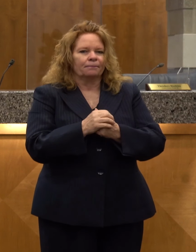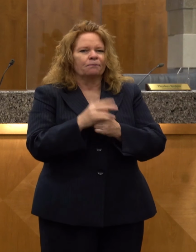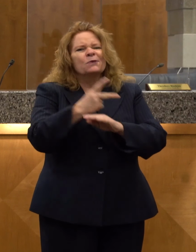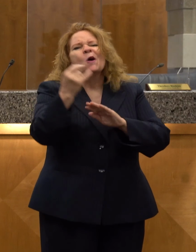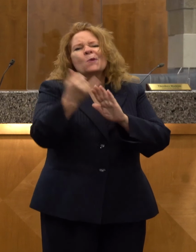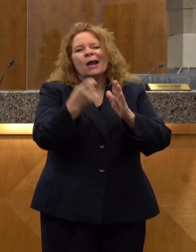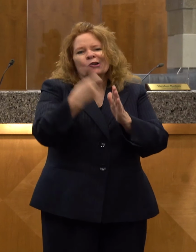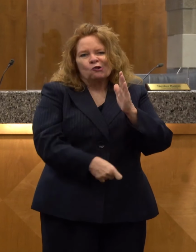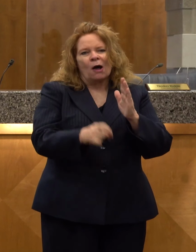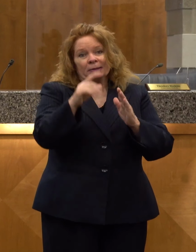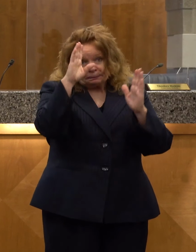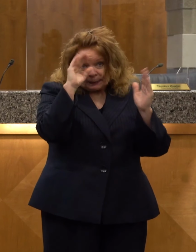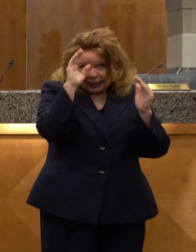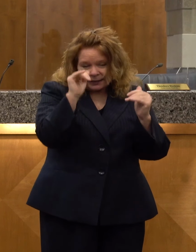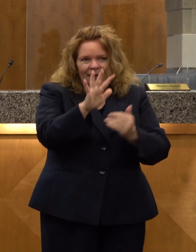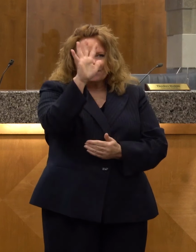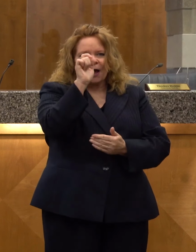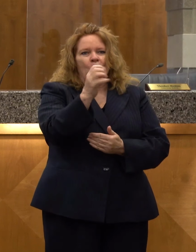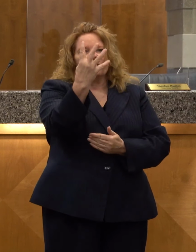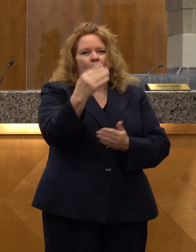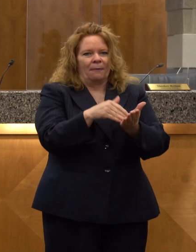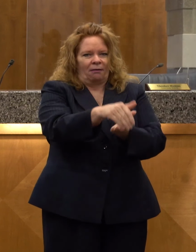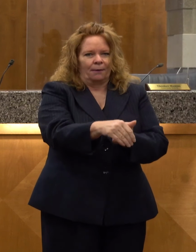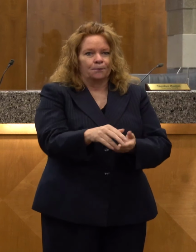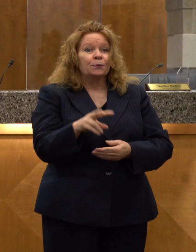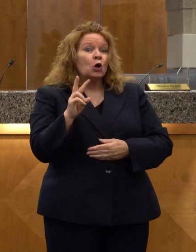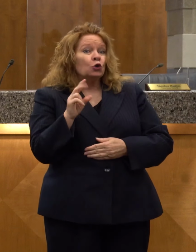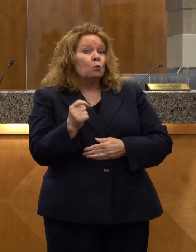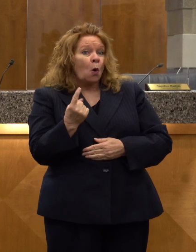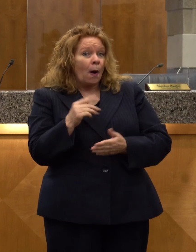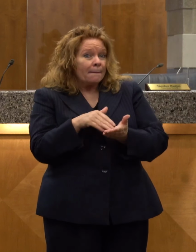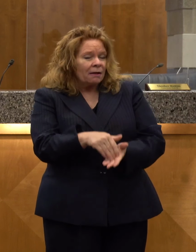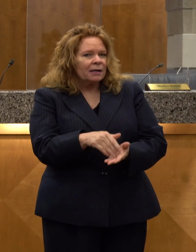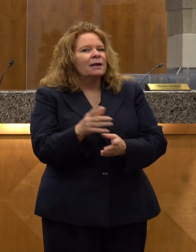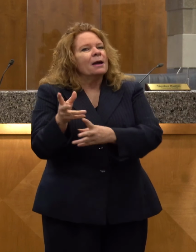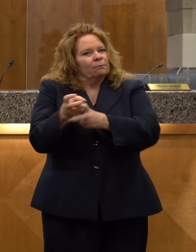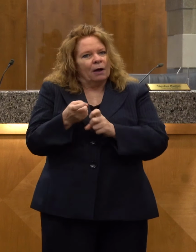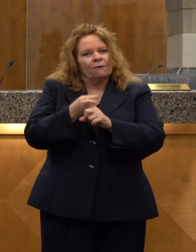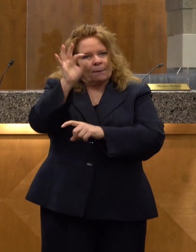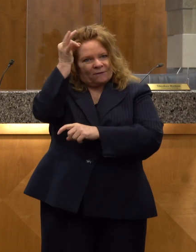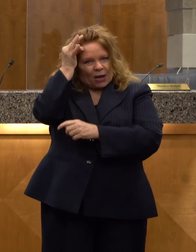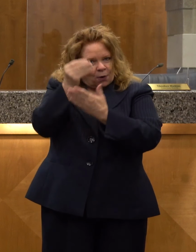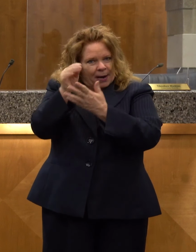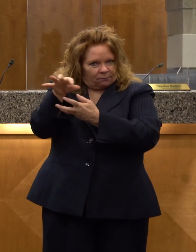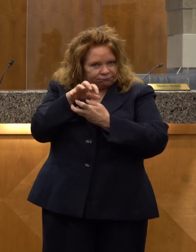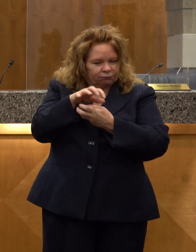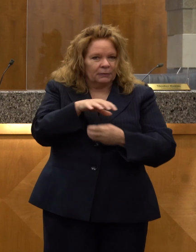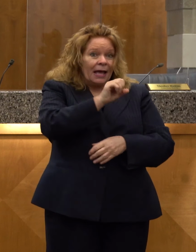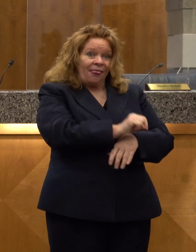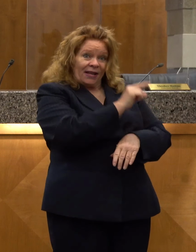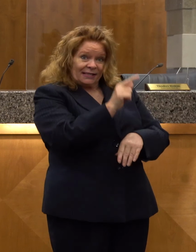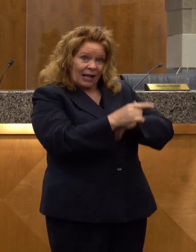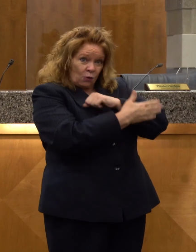about $5.4 million, of which $2.1 million will be federal funds. And St. Louis County will fund